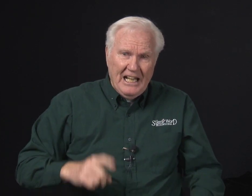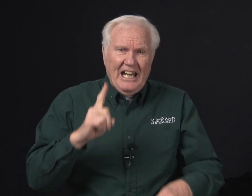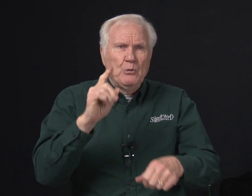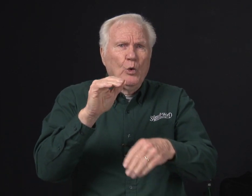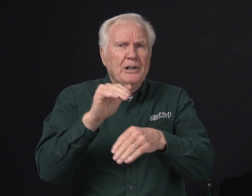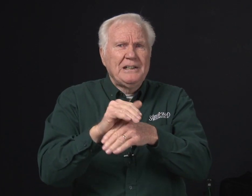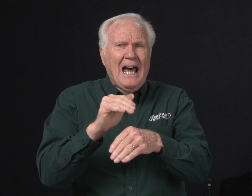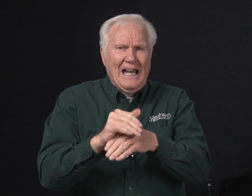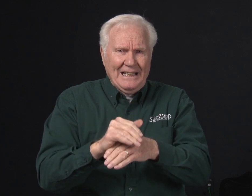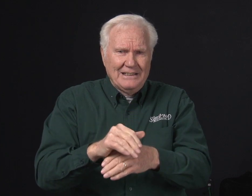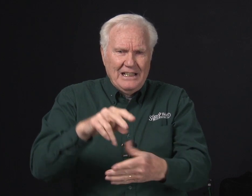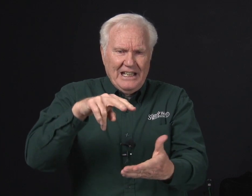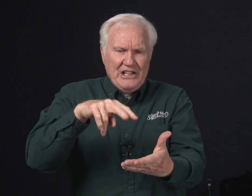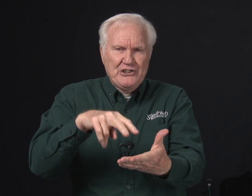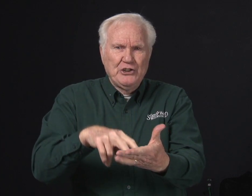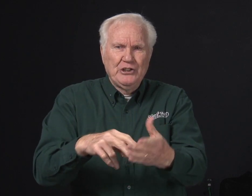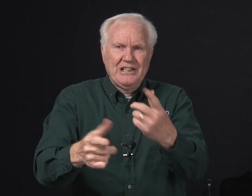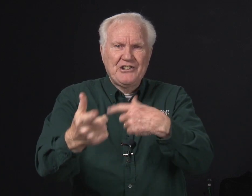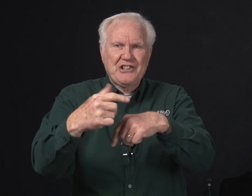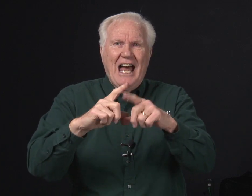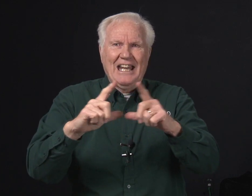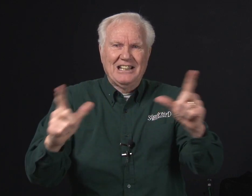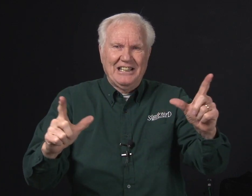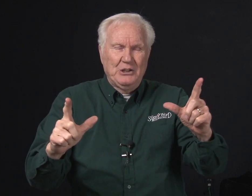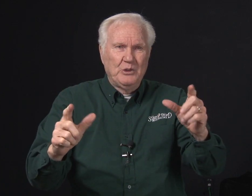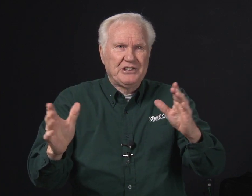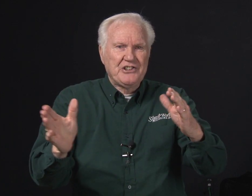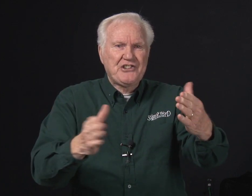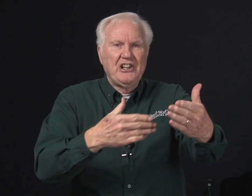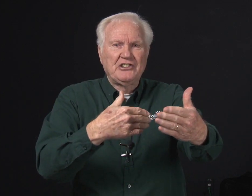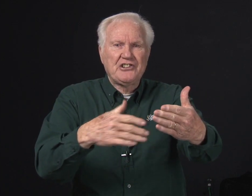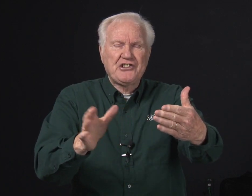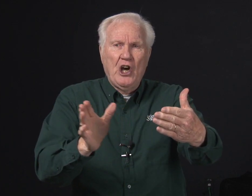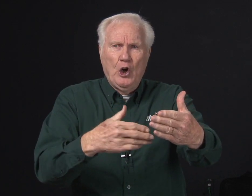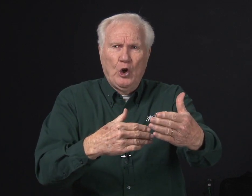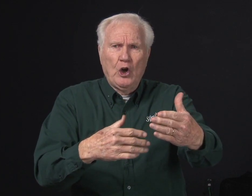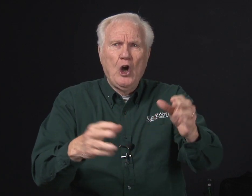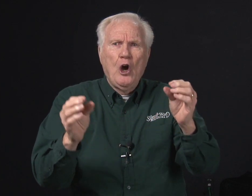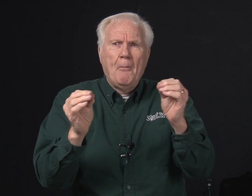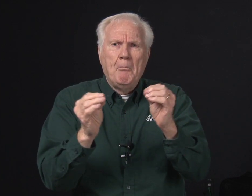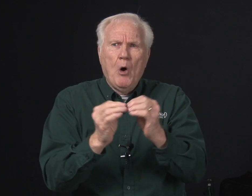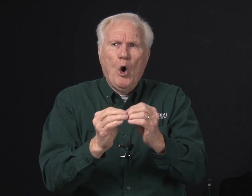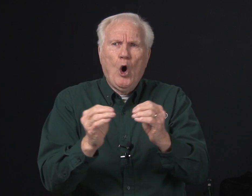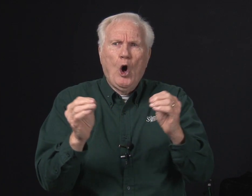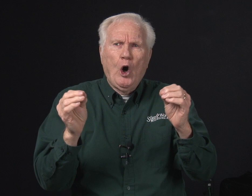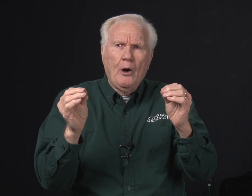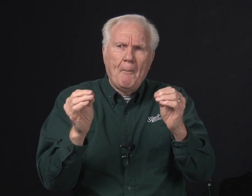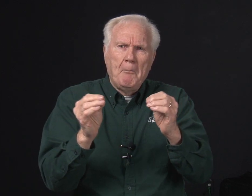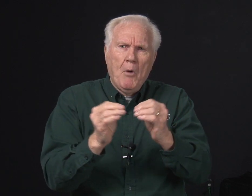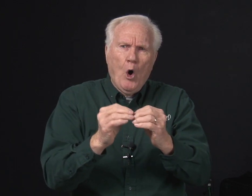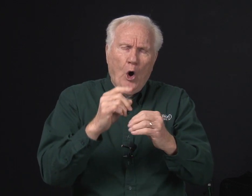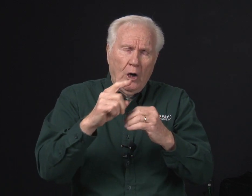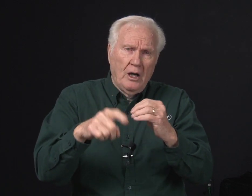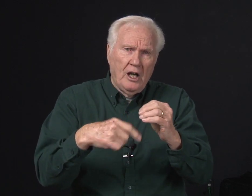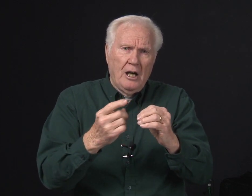And one night, he stood in sign language and sung the song, More